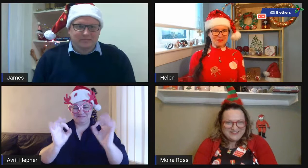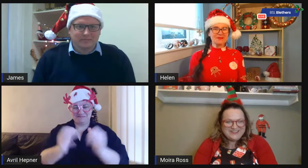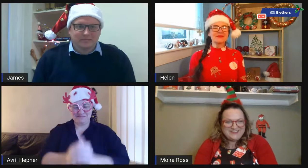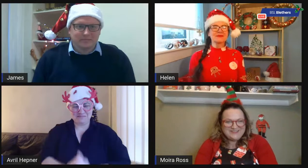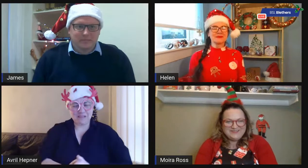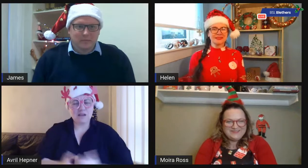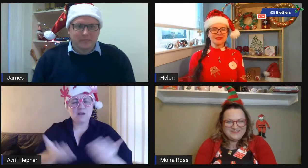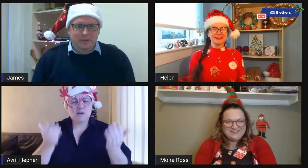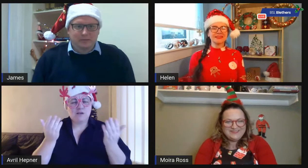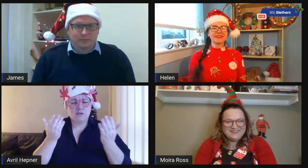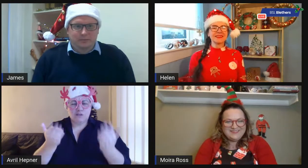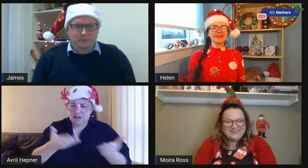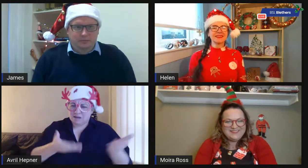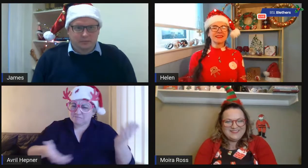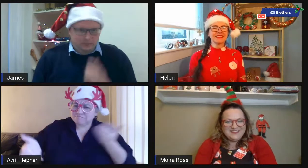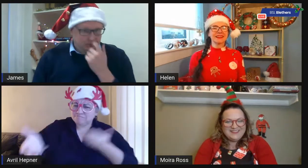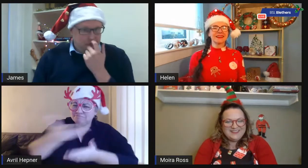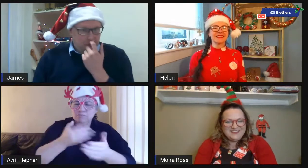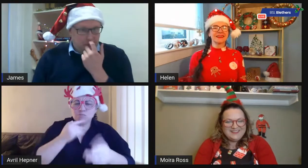And a charming little hat there.